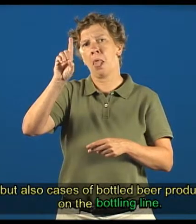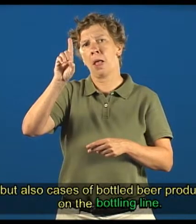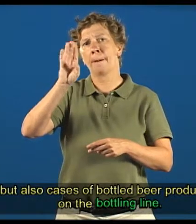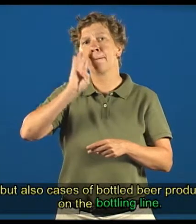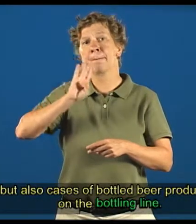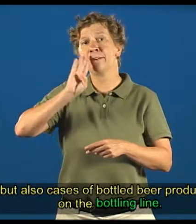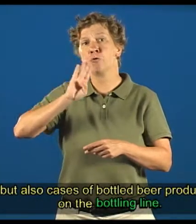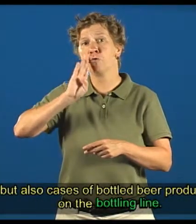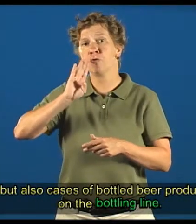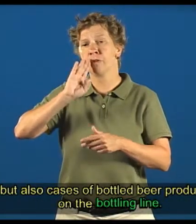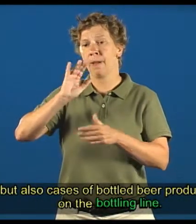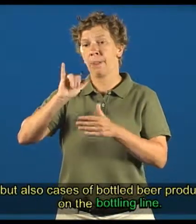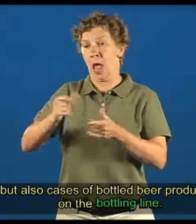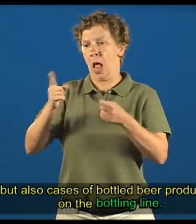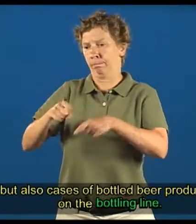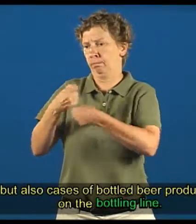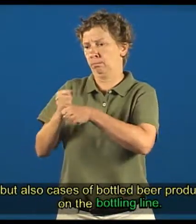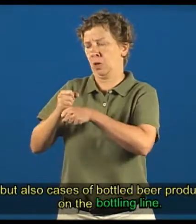beer produced on the bottling line.